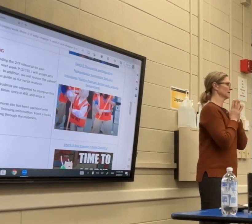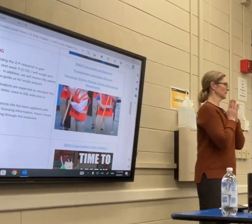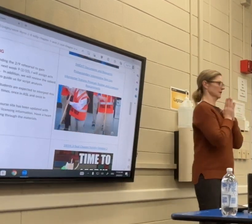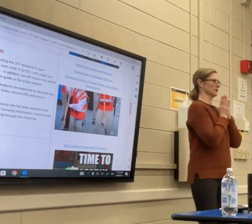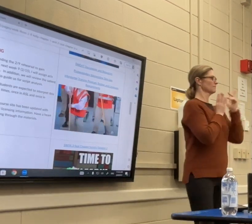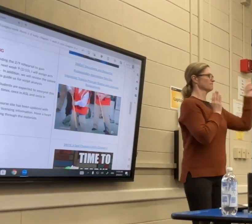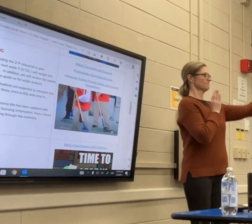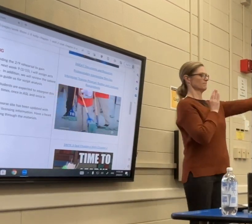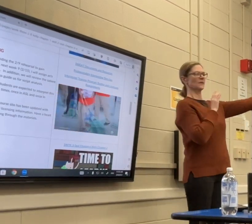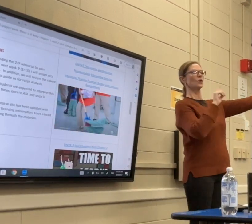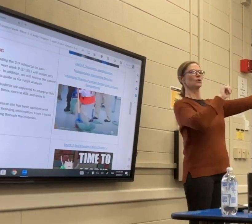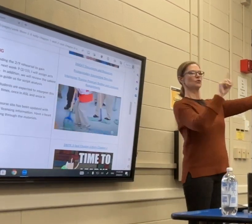class.